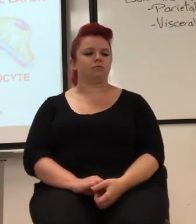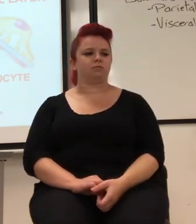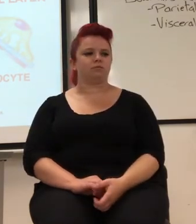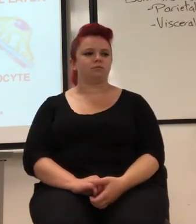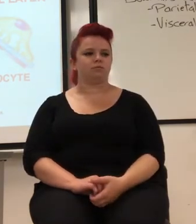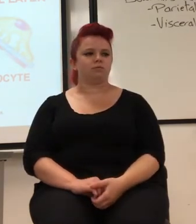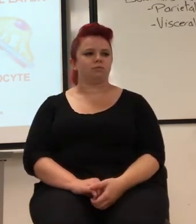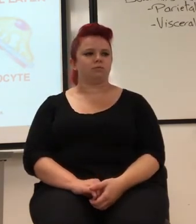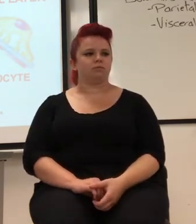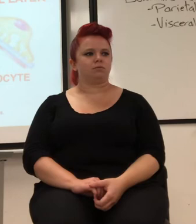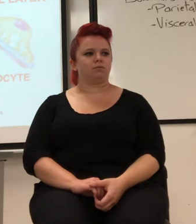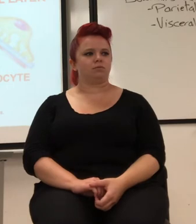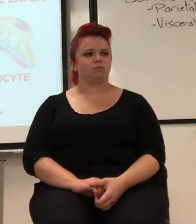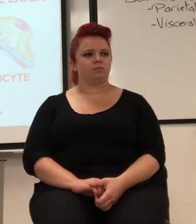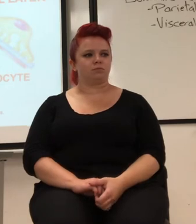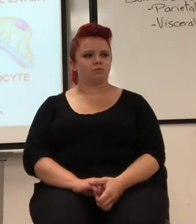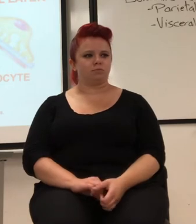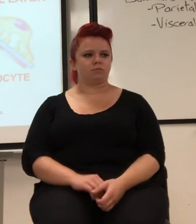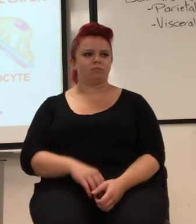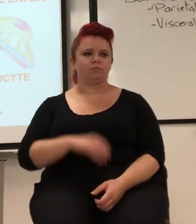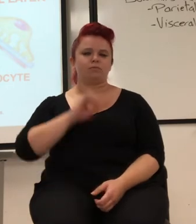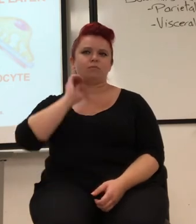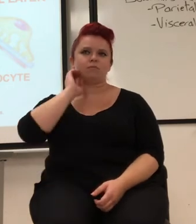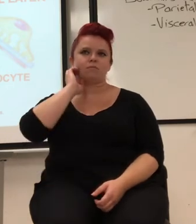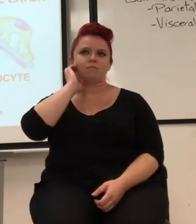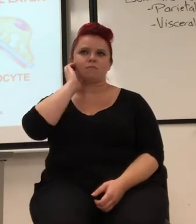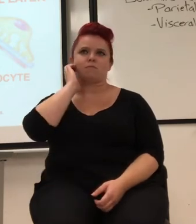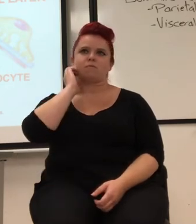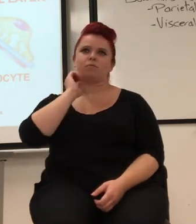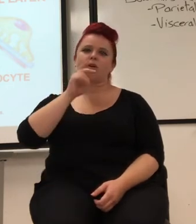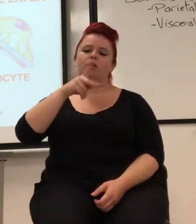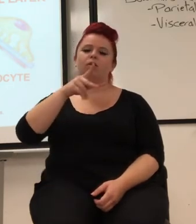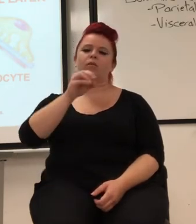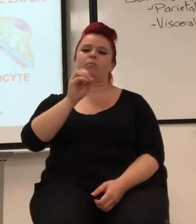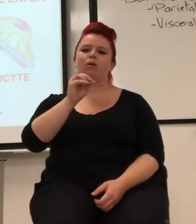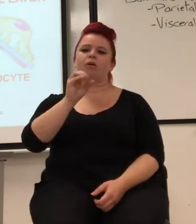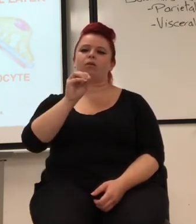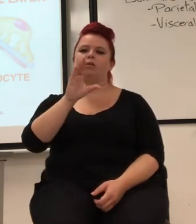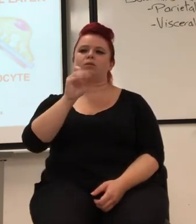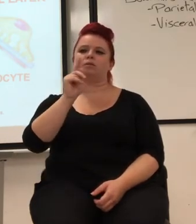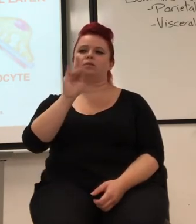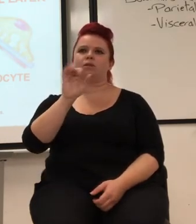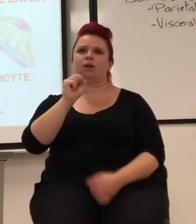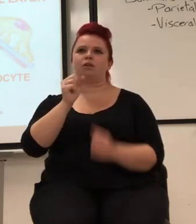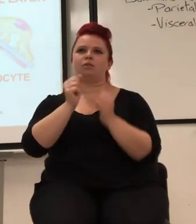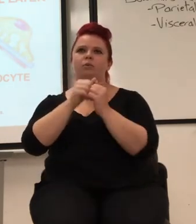Podocytes with their foot processes.